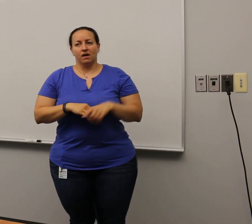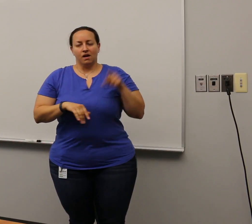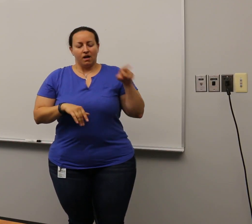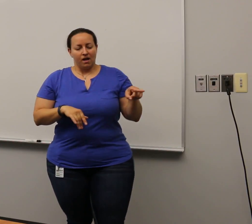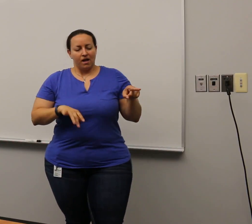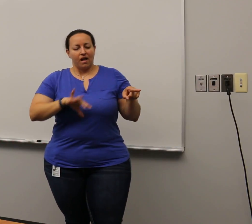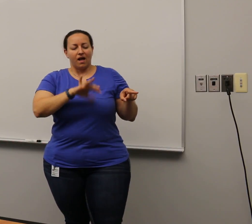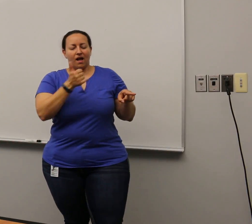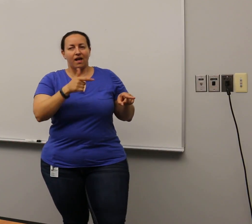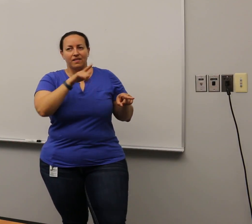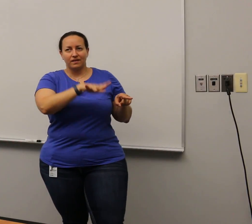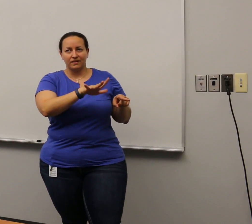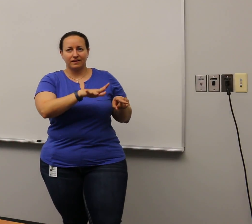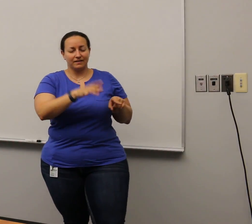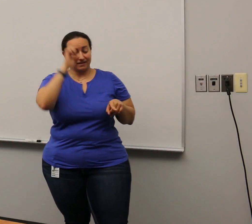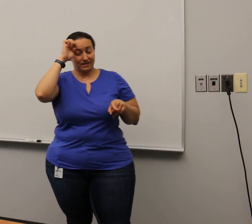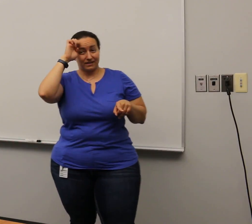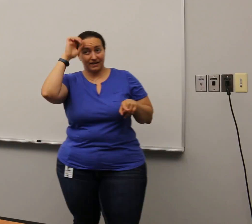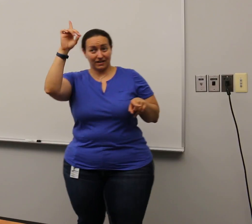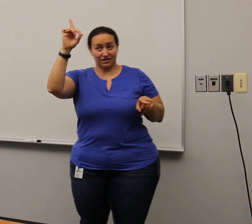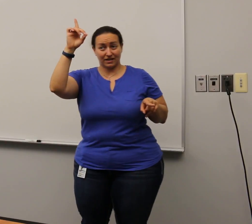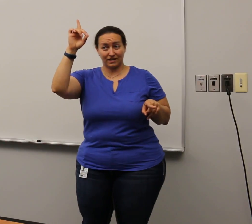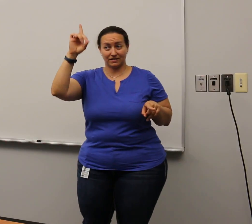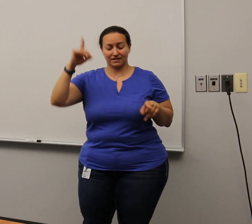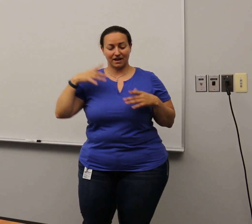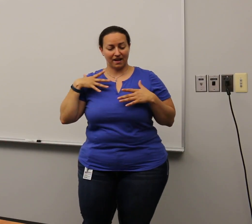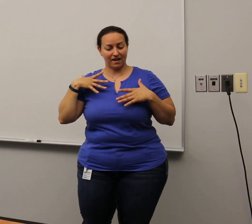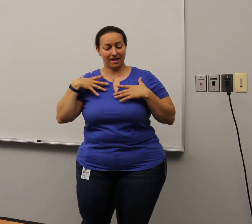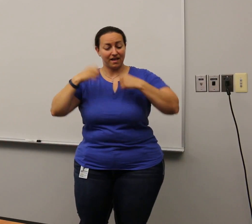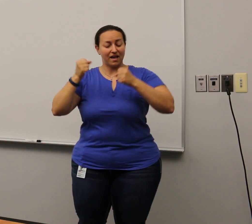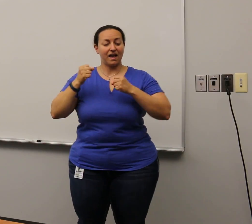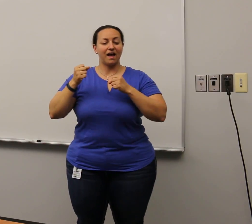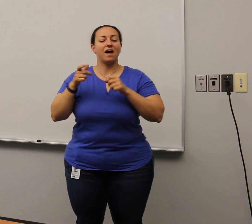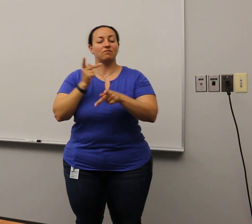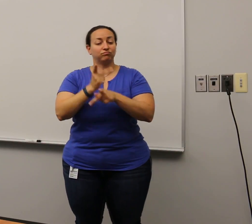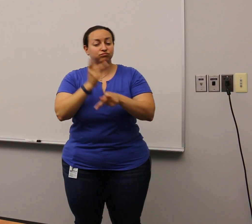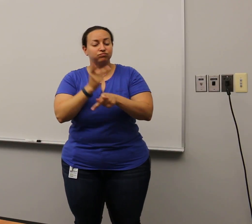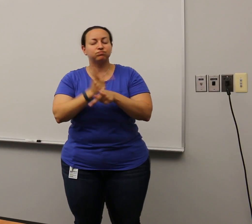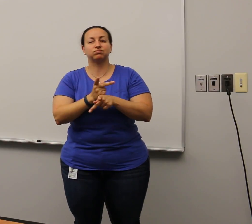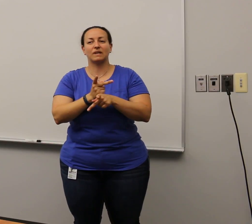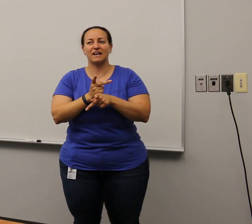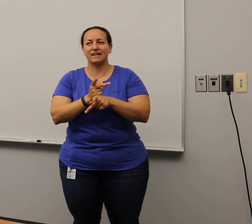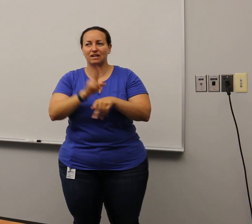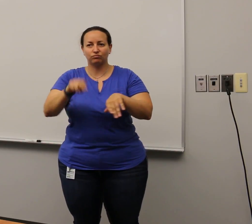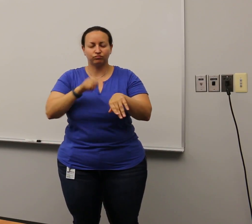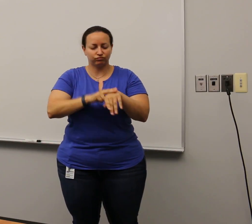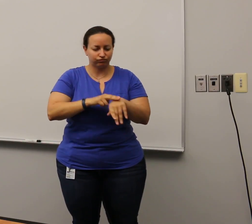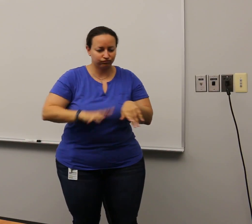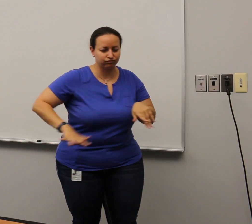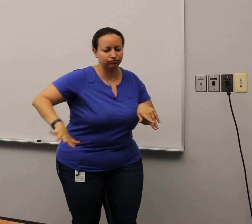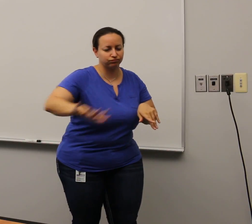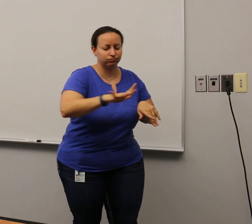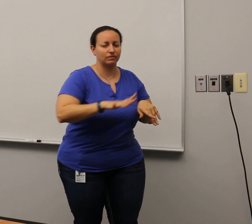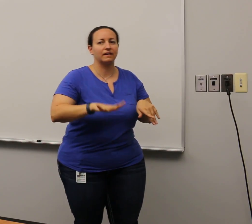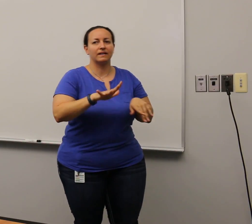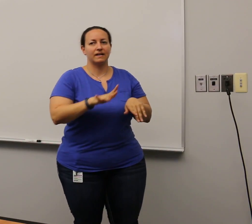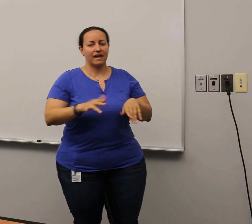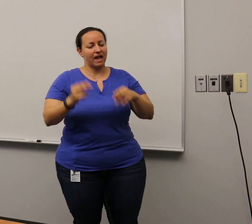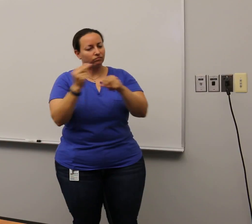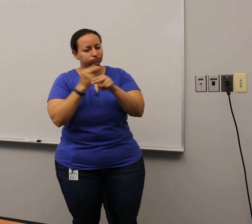issues, like education, healthcare delivery, natural resources, and transportation and highways. Local